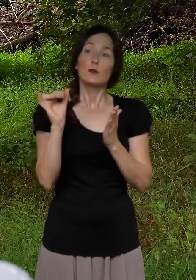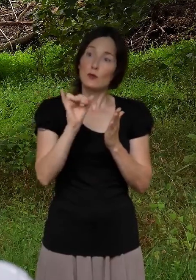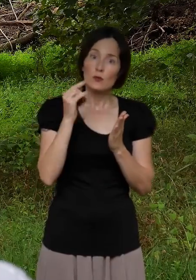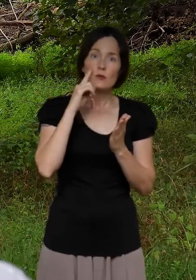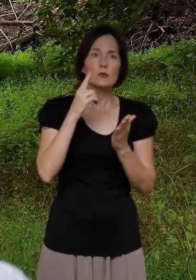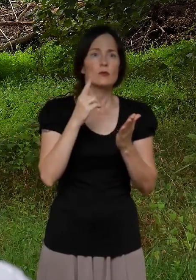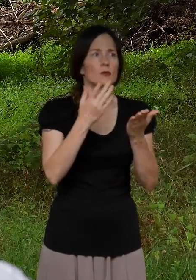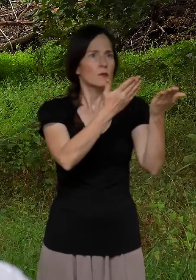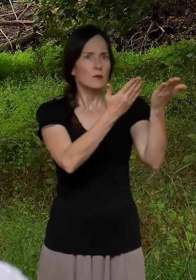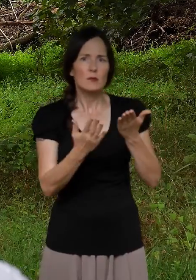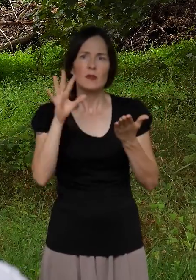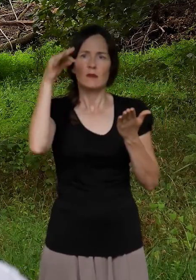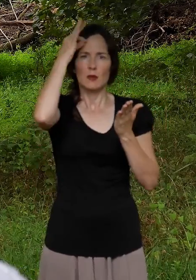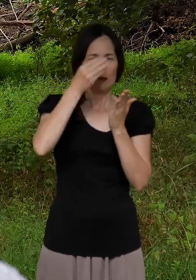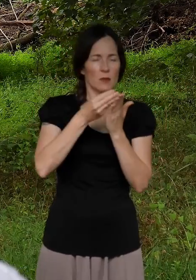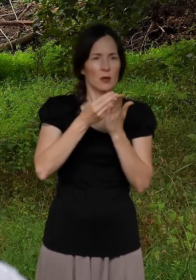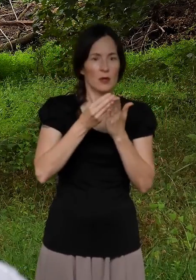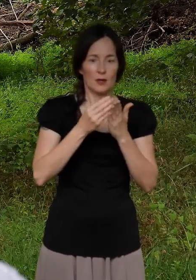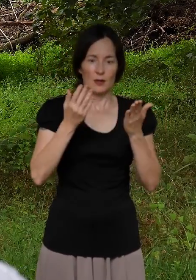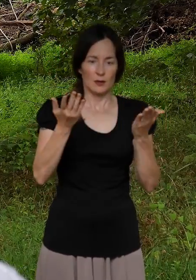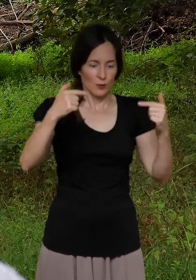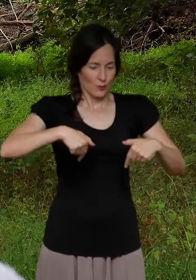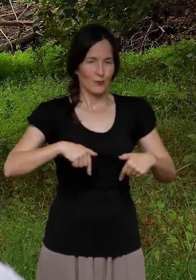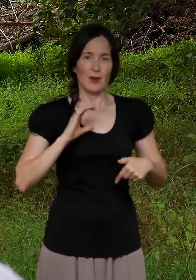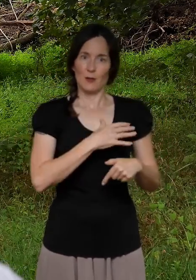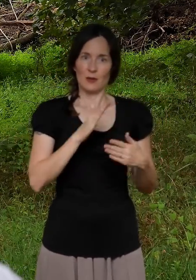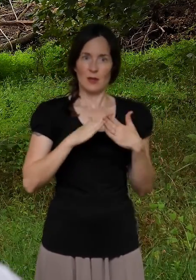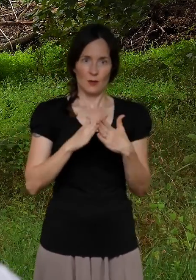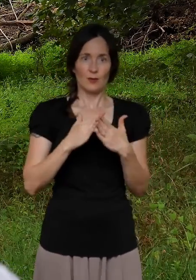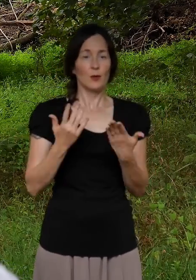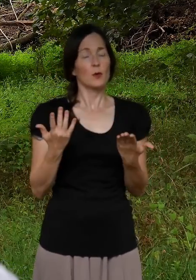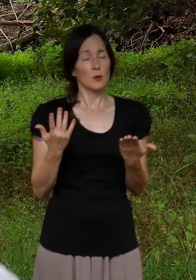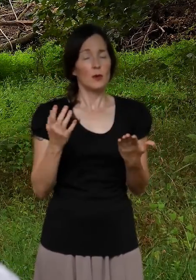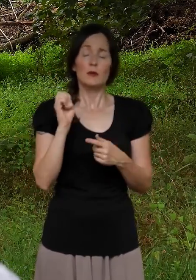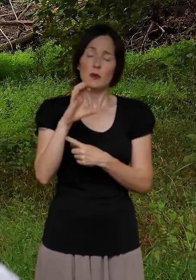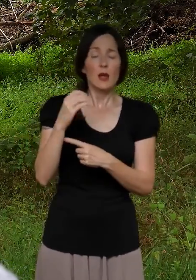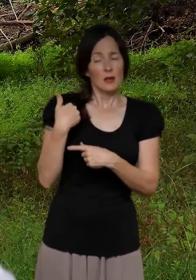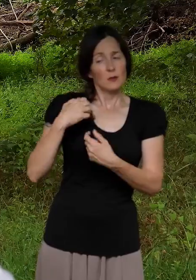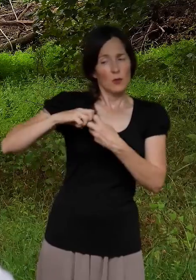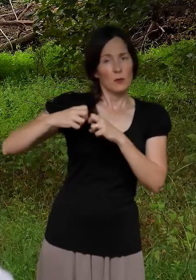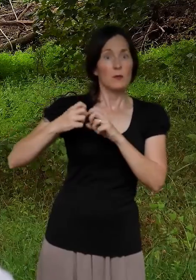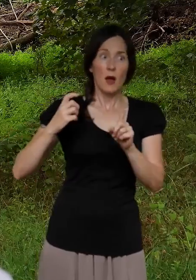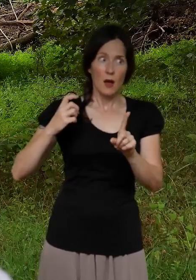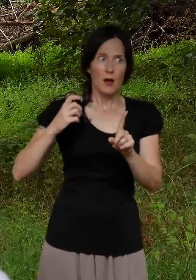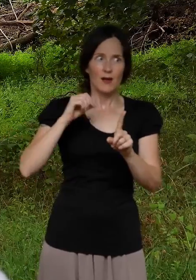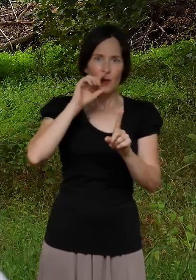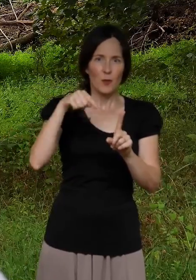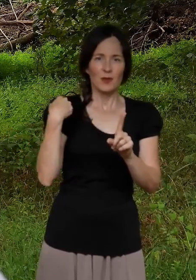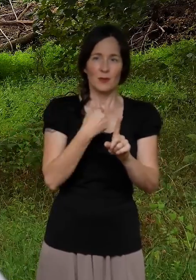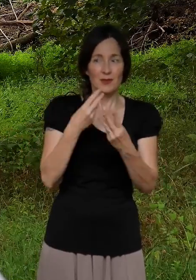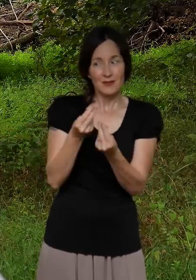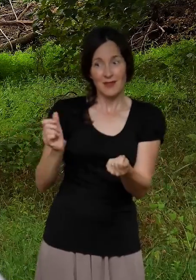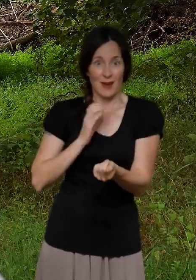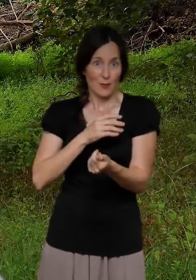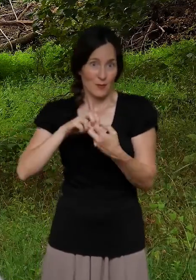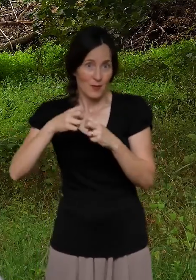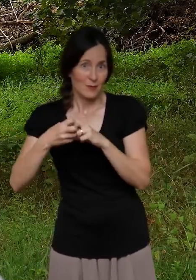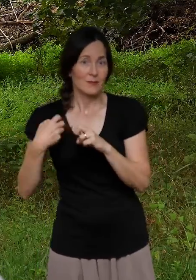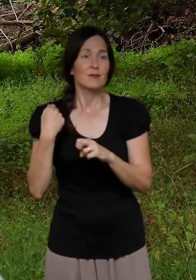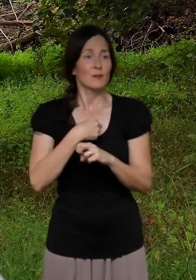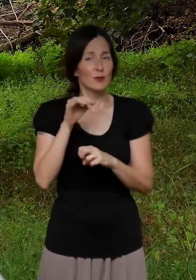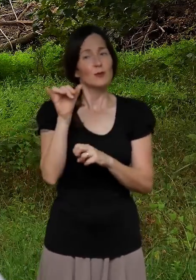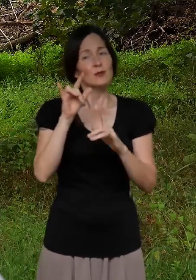her to help towns across the state to find money to pay for infrastructure projects that counties can't afford to pay